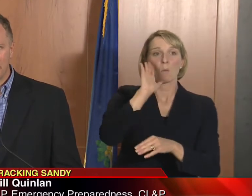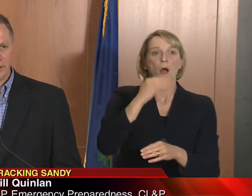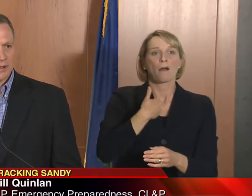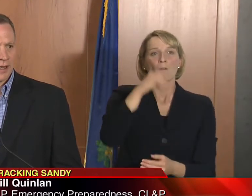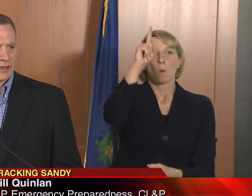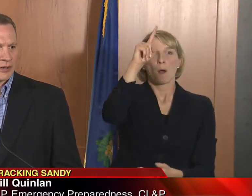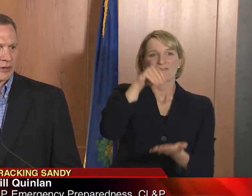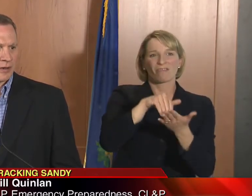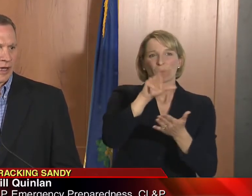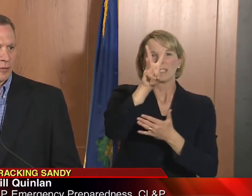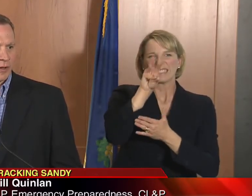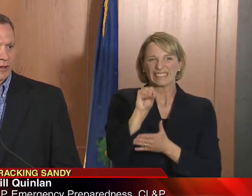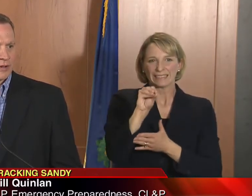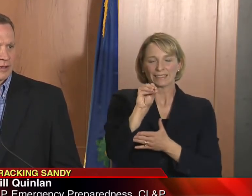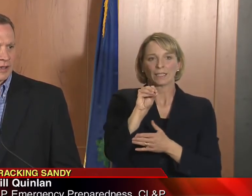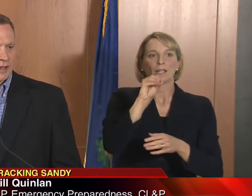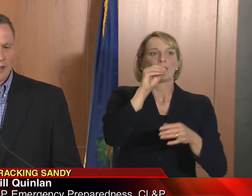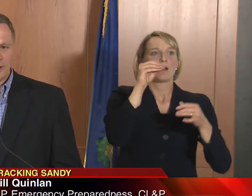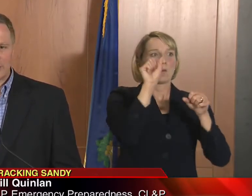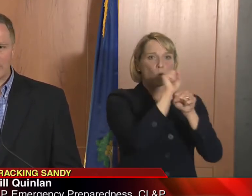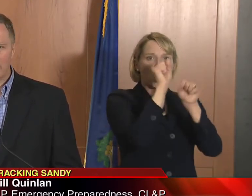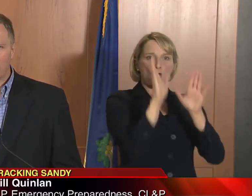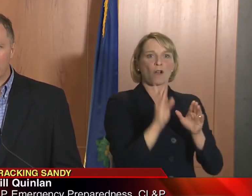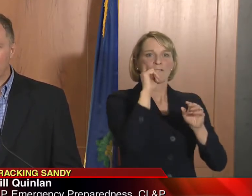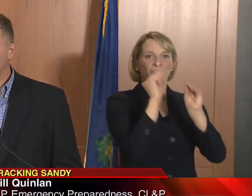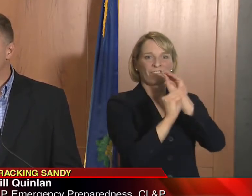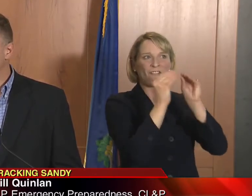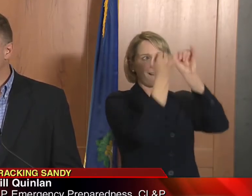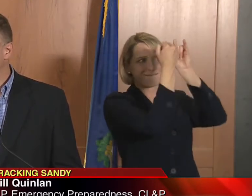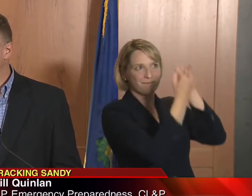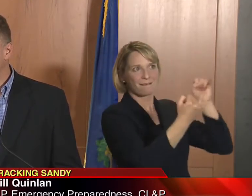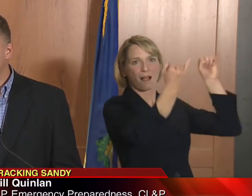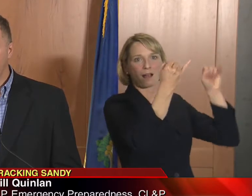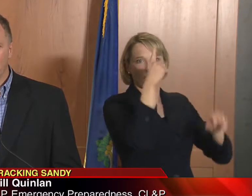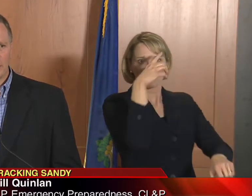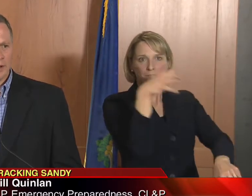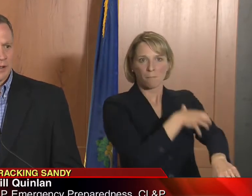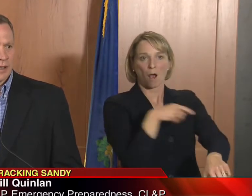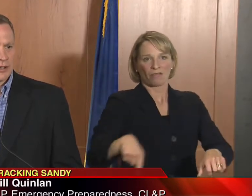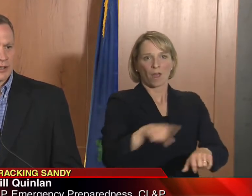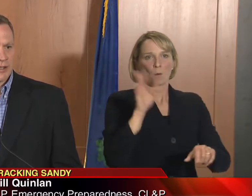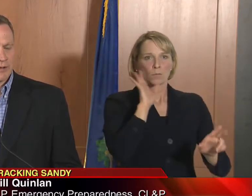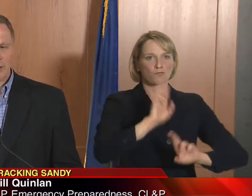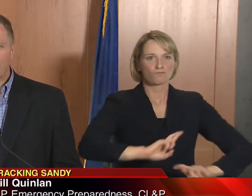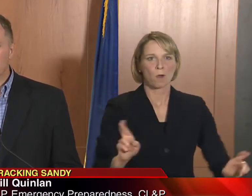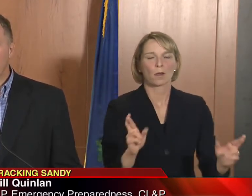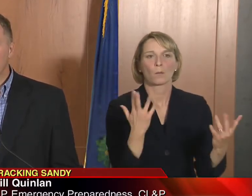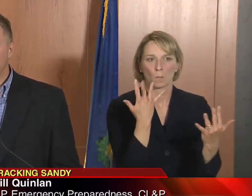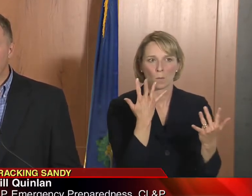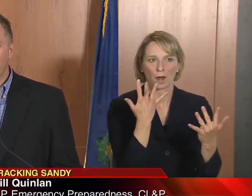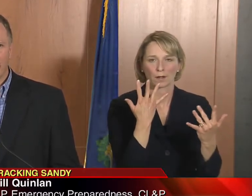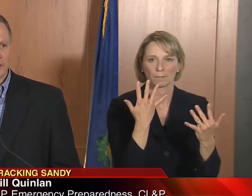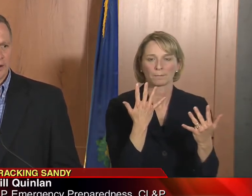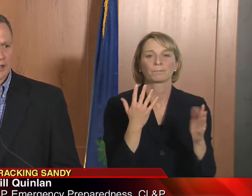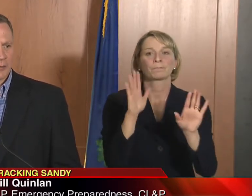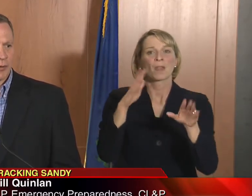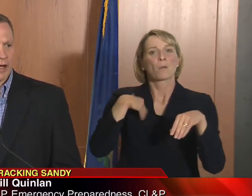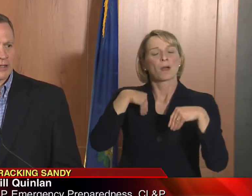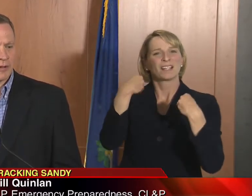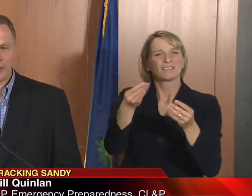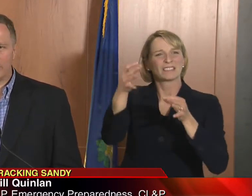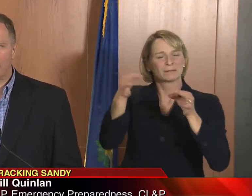1,060 external line workers in the state ready to be deployed. Just to give you some perspective around that,